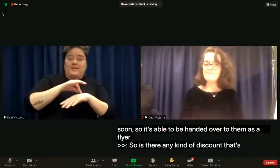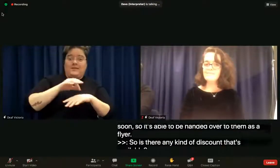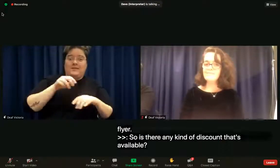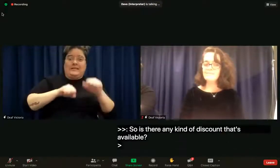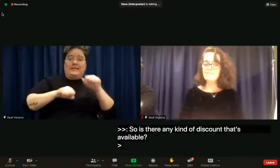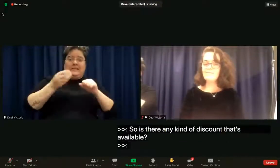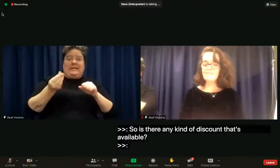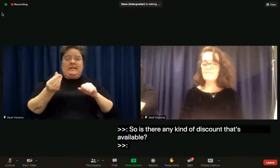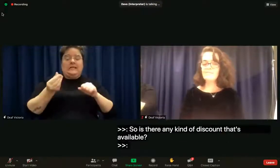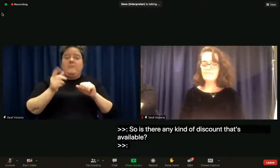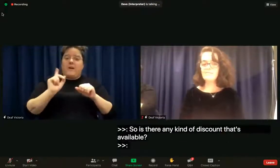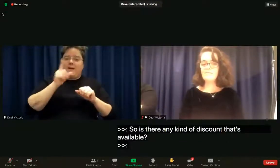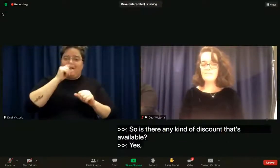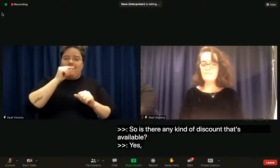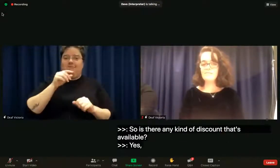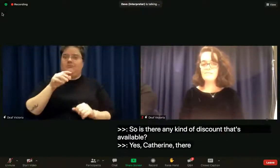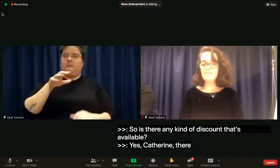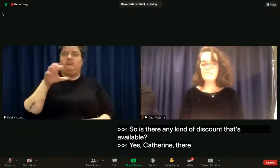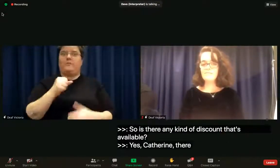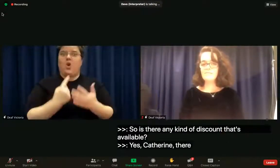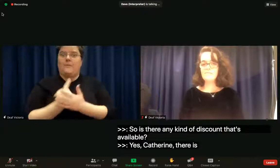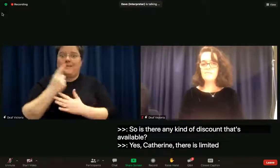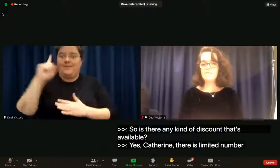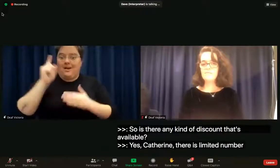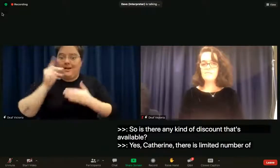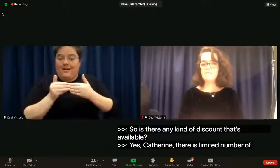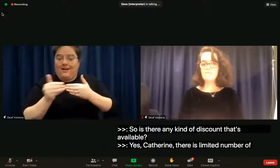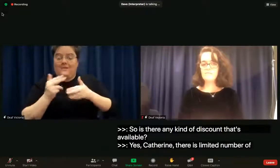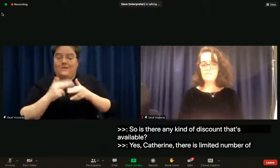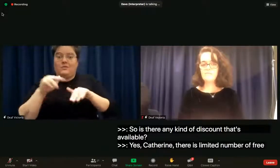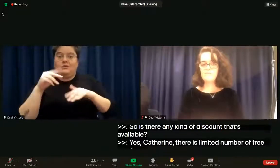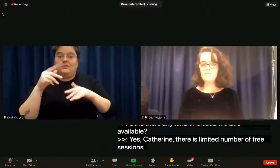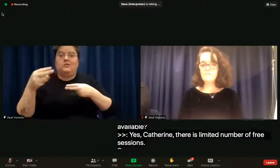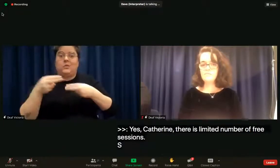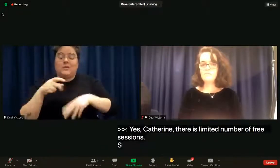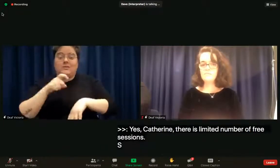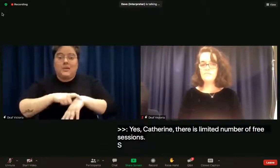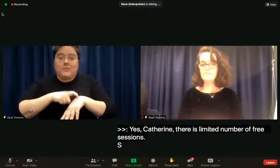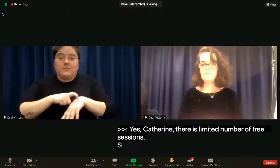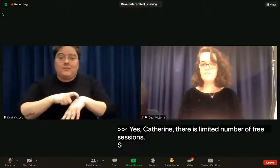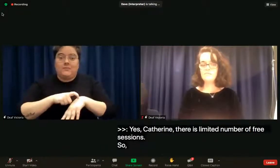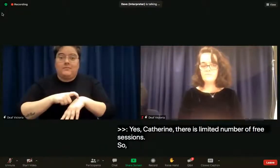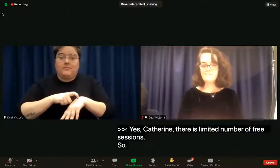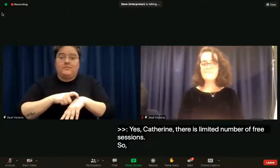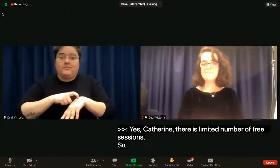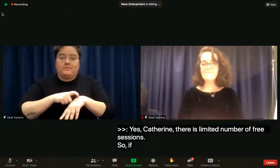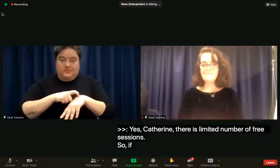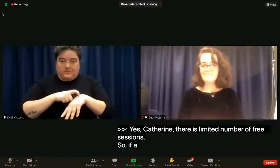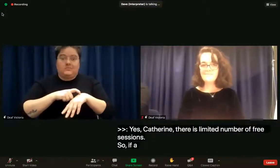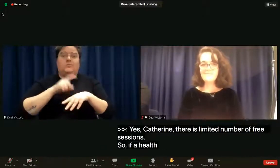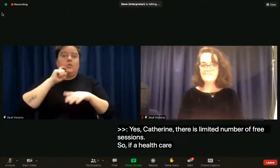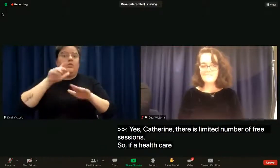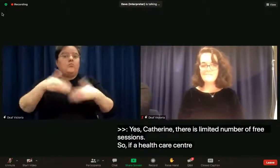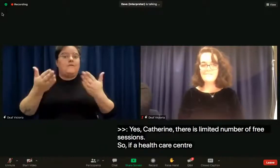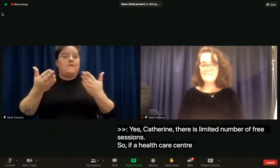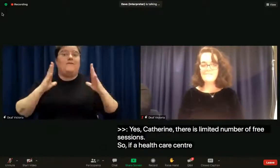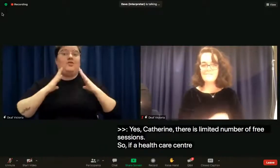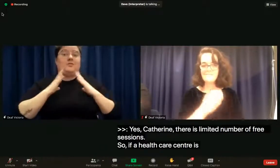of free sessions. So if a healthcare center is feeling that they're unable to afford it, then they should apply in